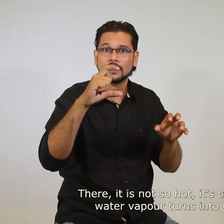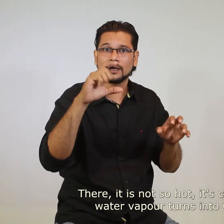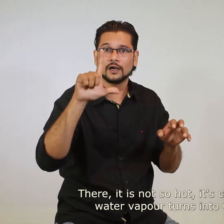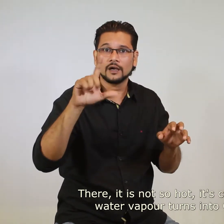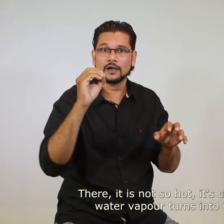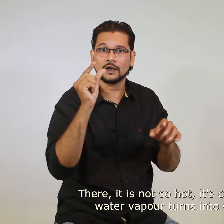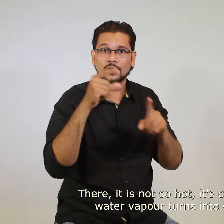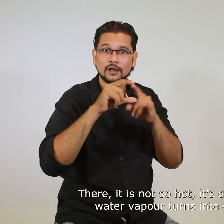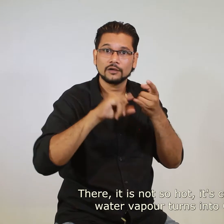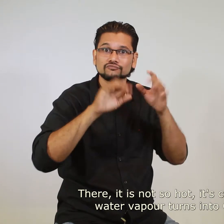clouds.